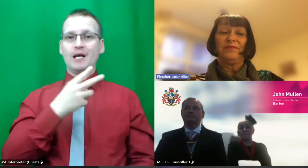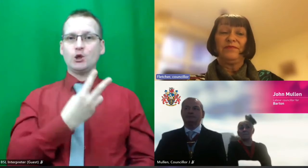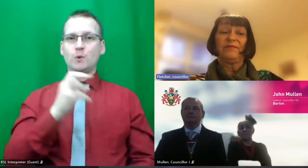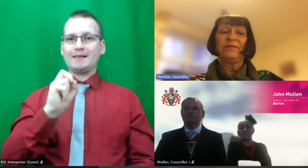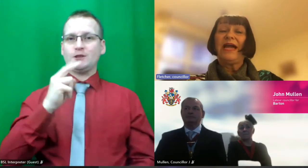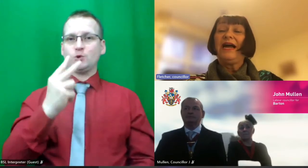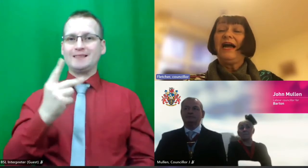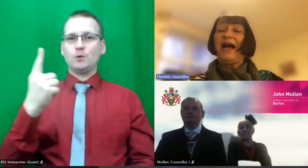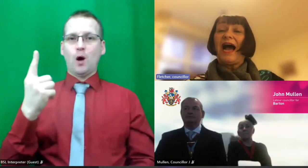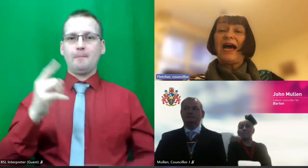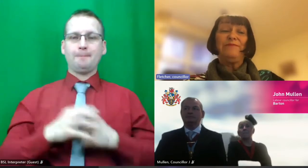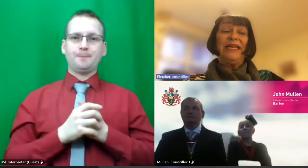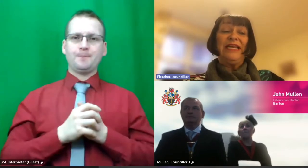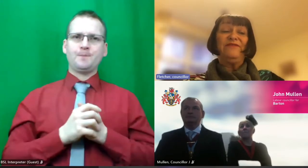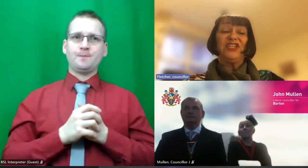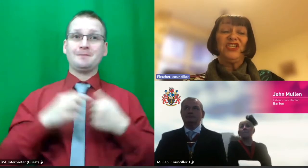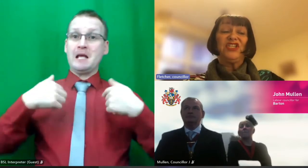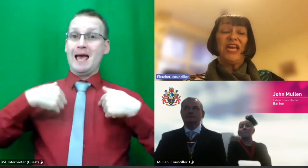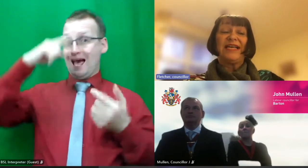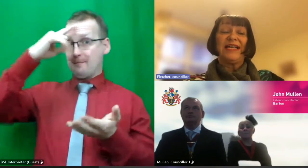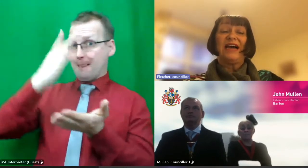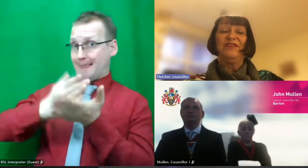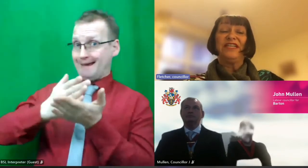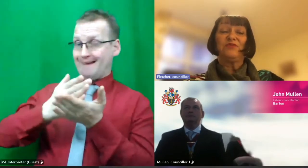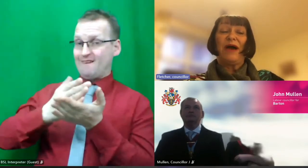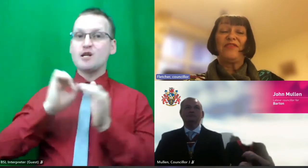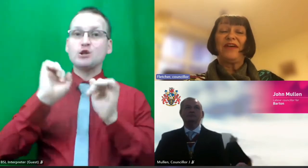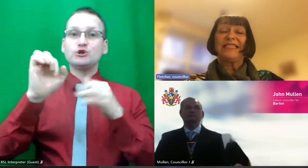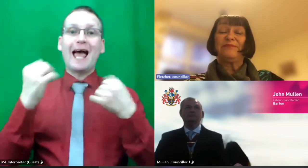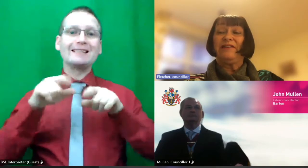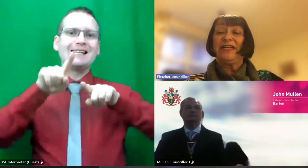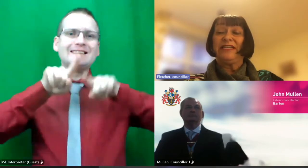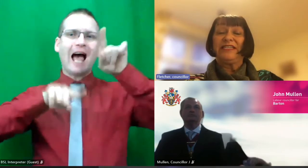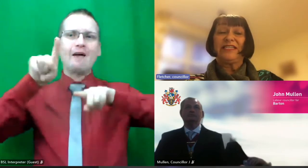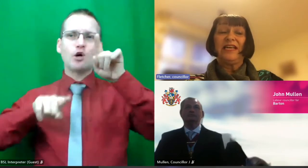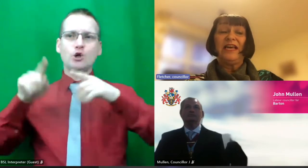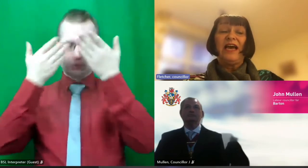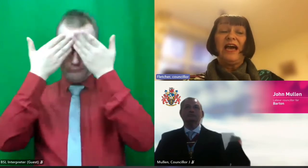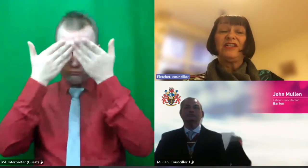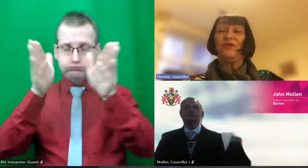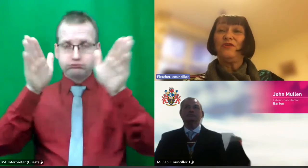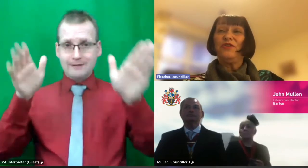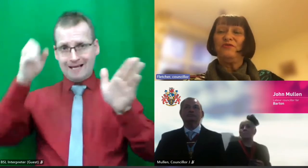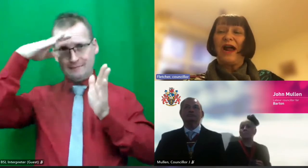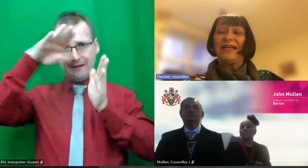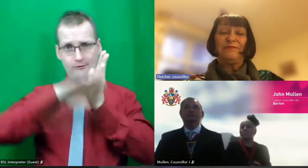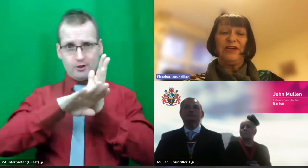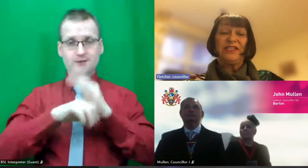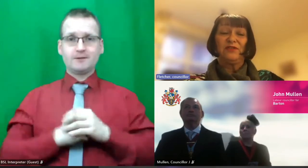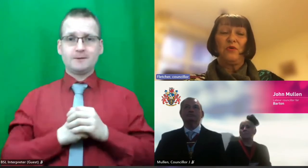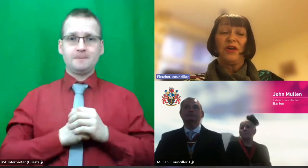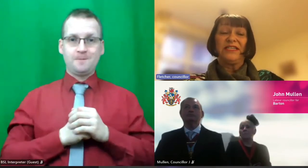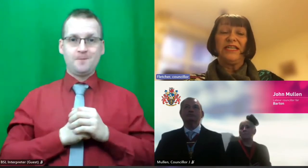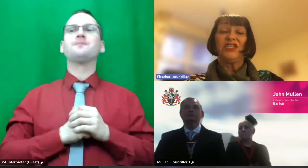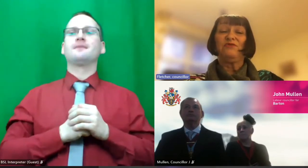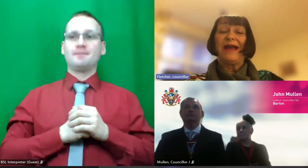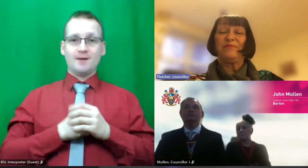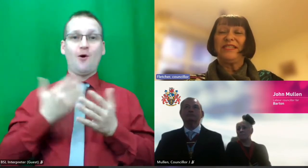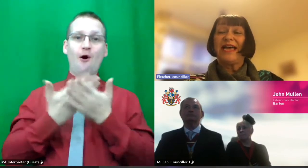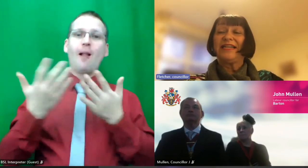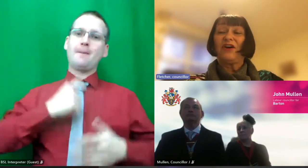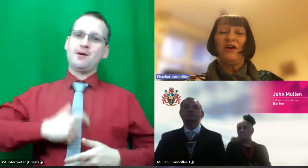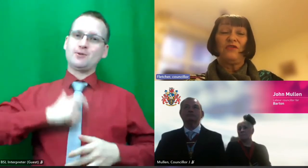2020-2021. I believe that she has a diverse wealth of experience and all the right personal qualities